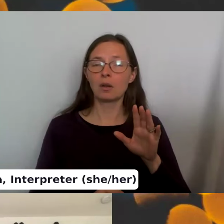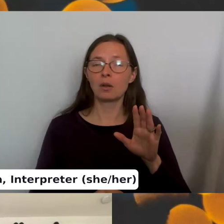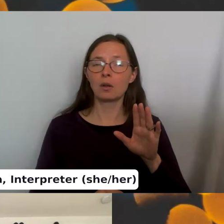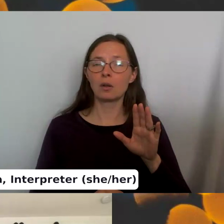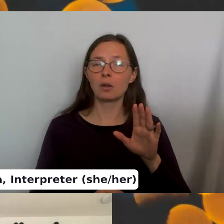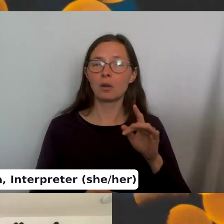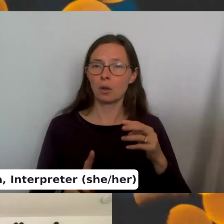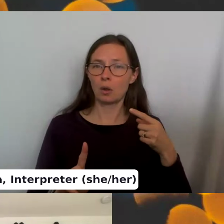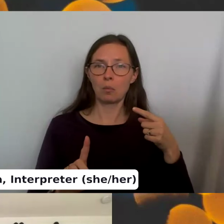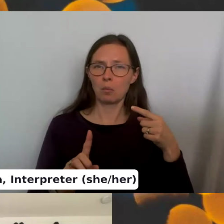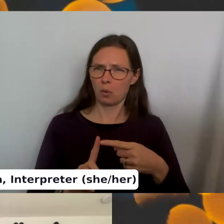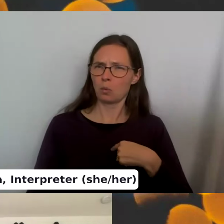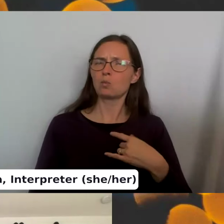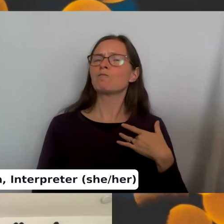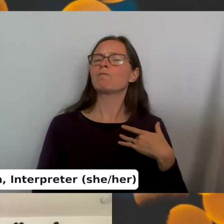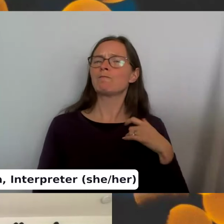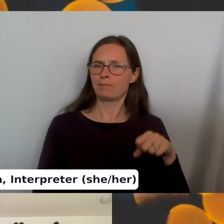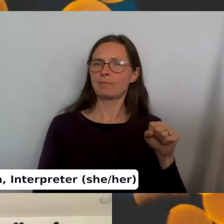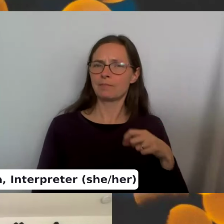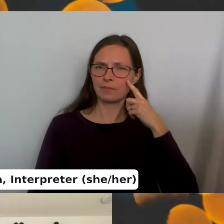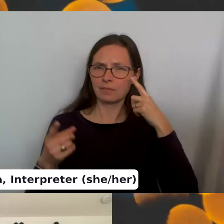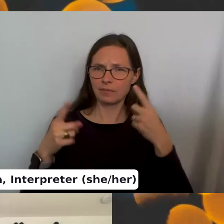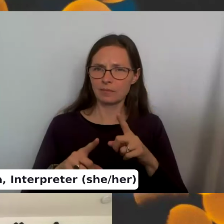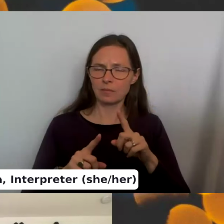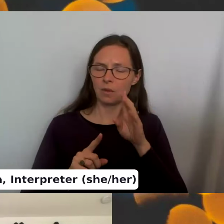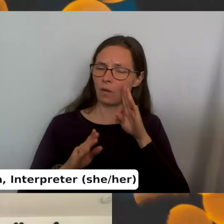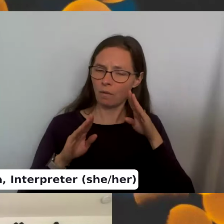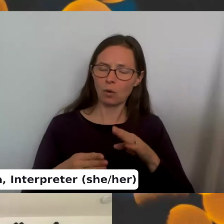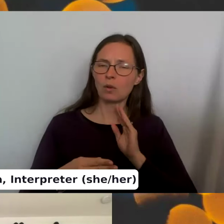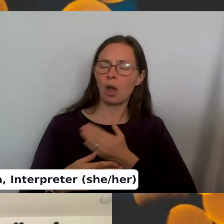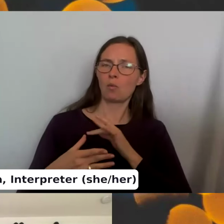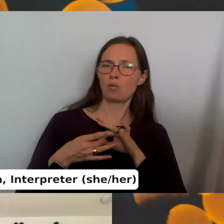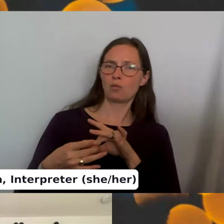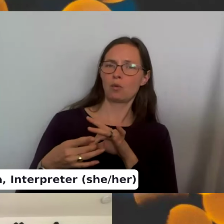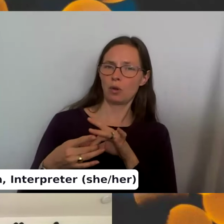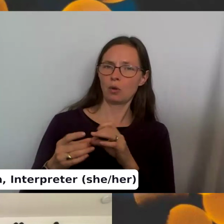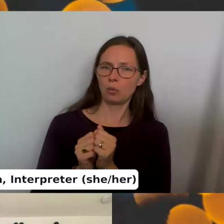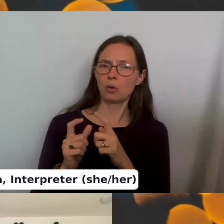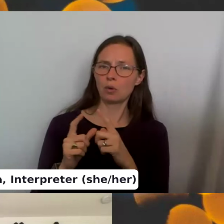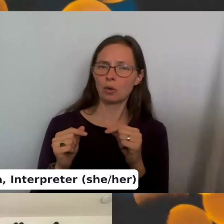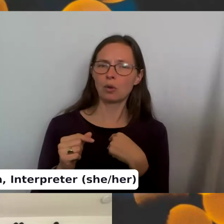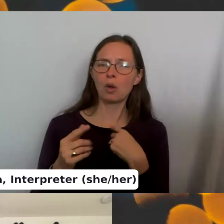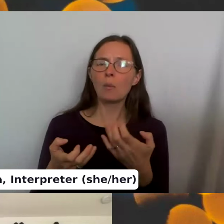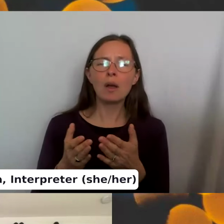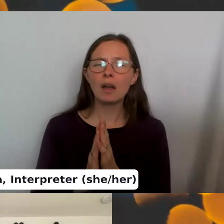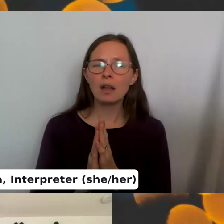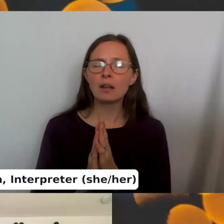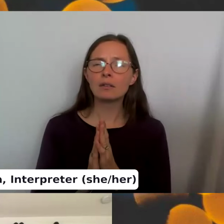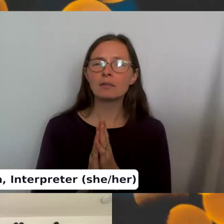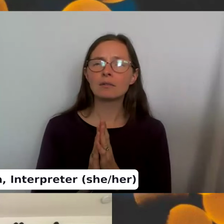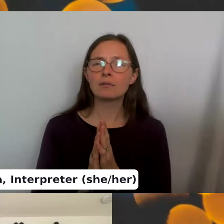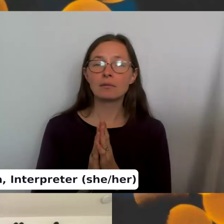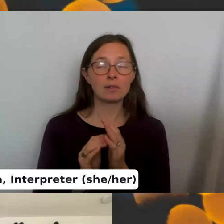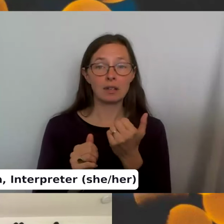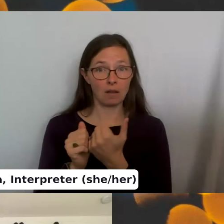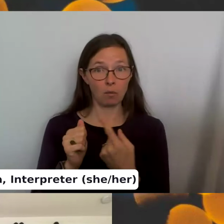the point is well taken. I think to focus on what our relationship is to the cards. I think I wanted to ask if does